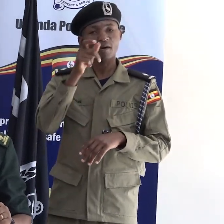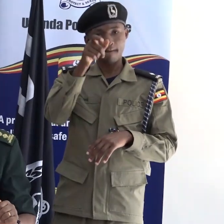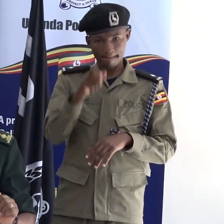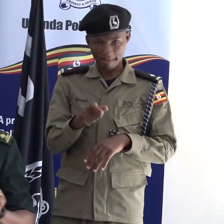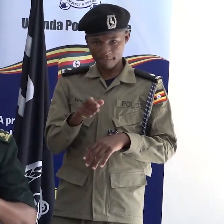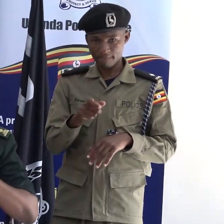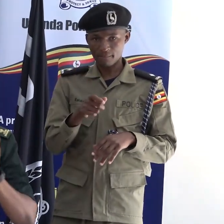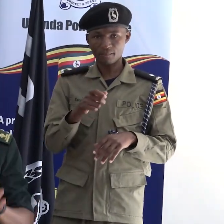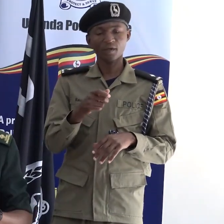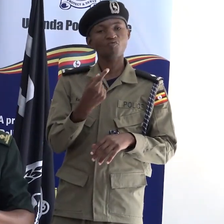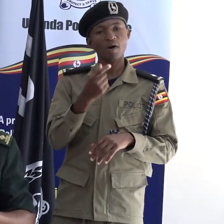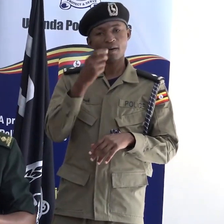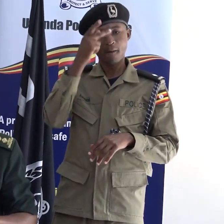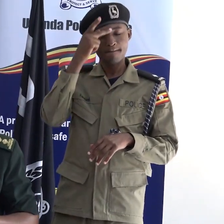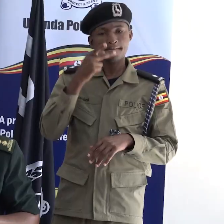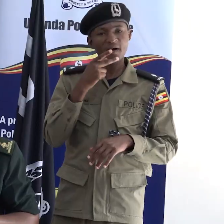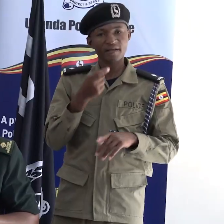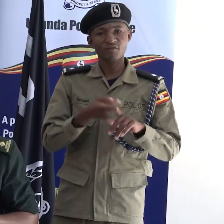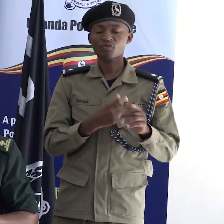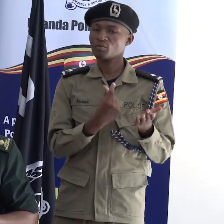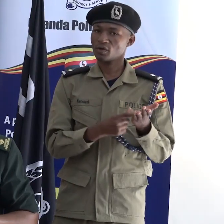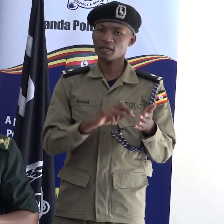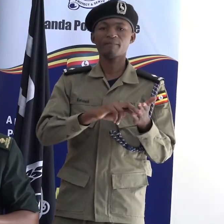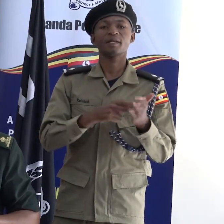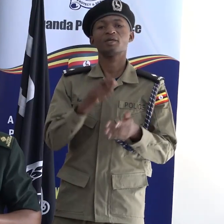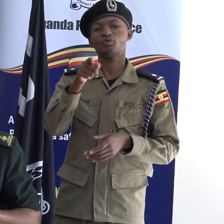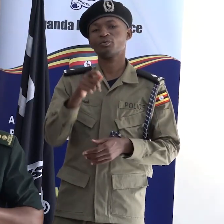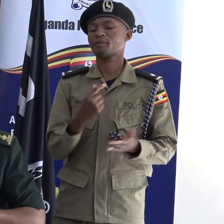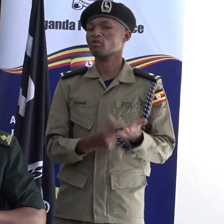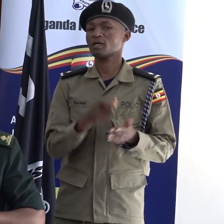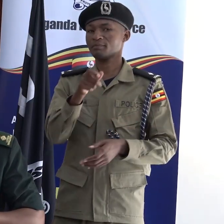is a Ugandan, you are a citizen of Uganda.